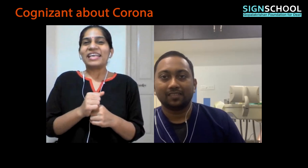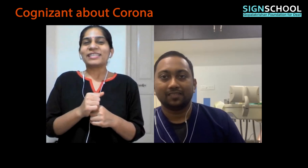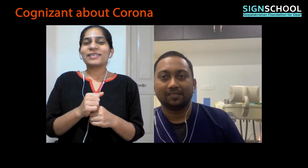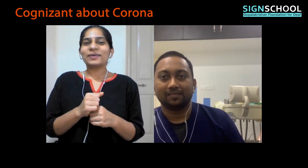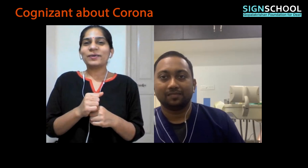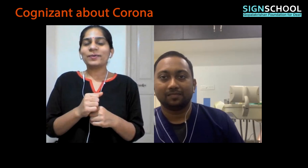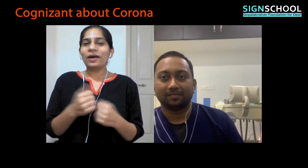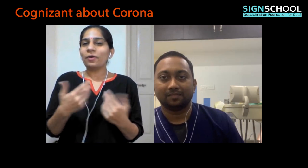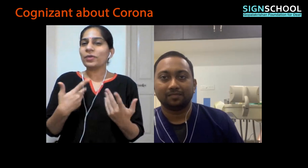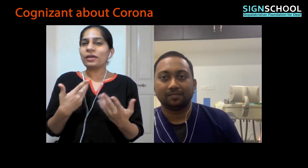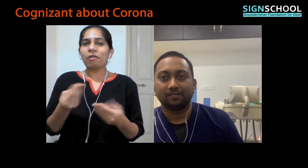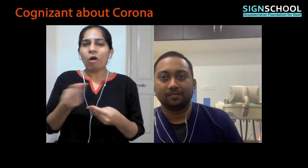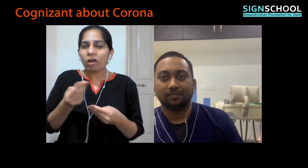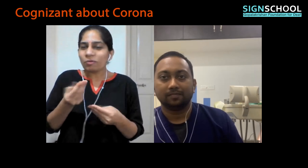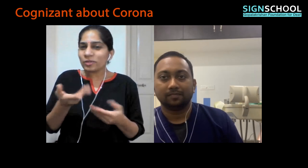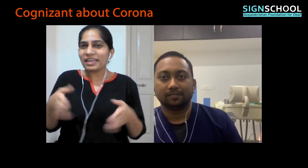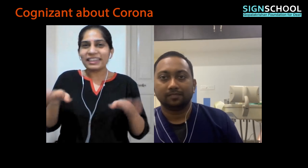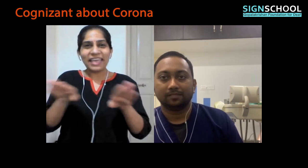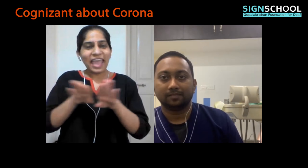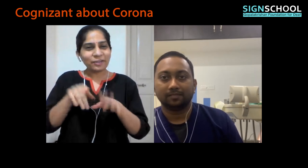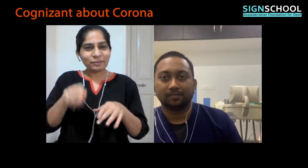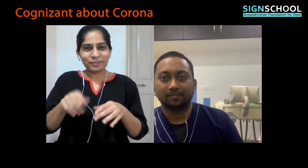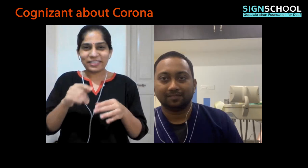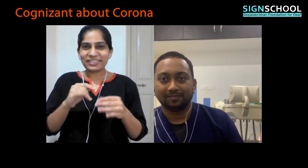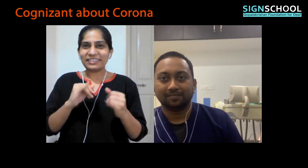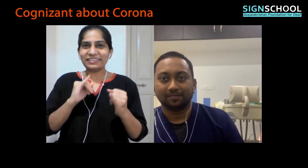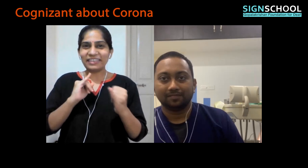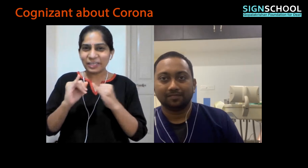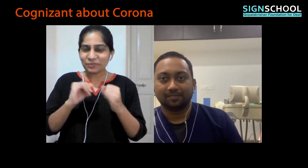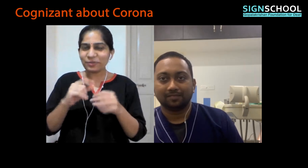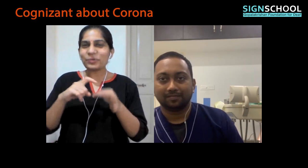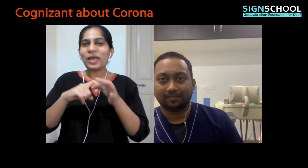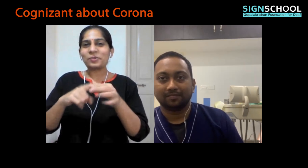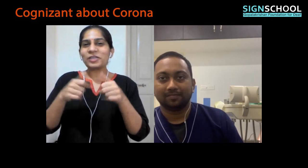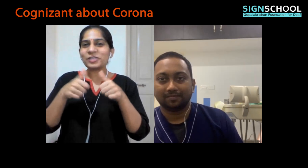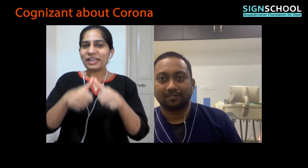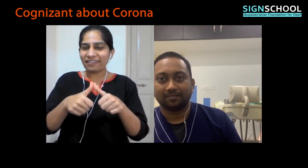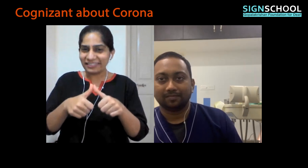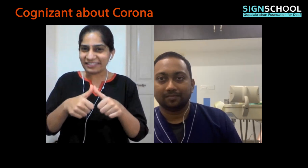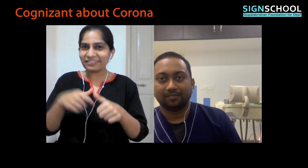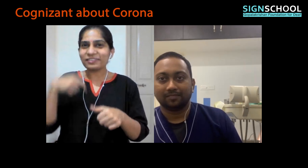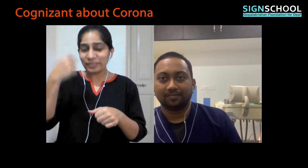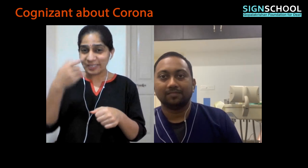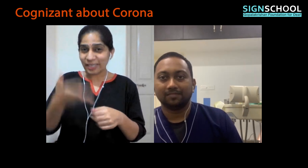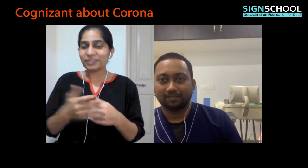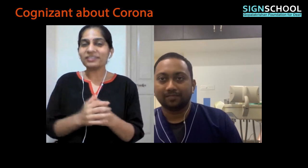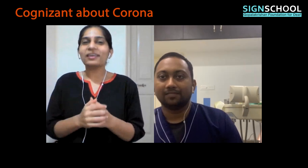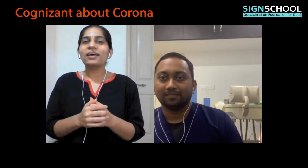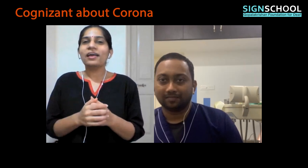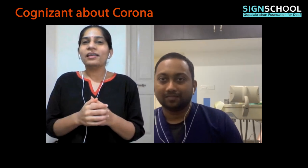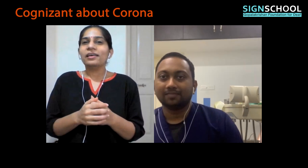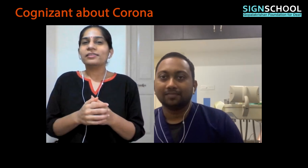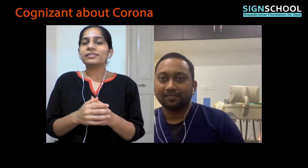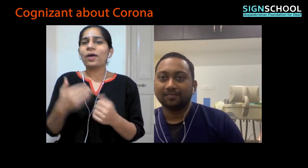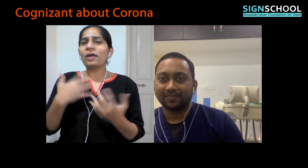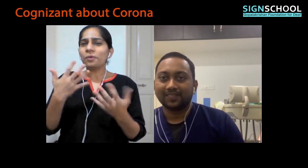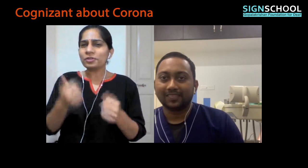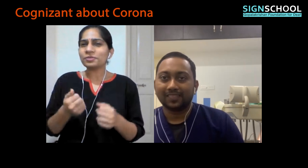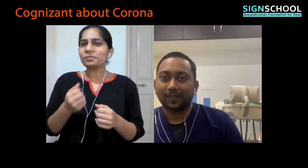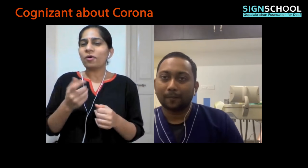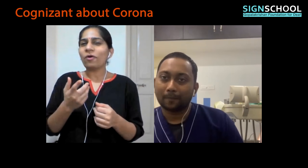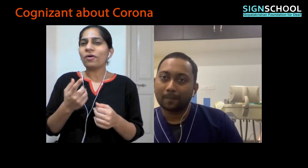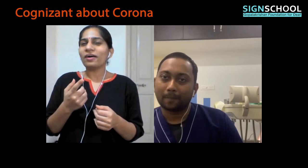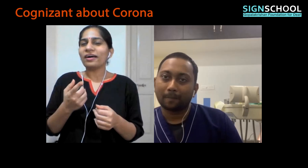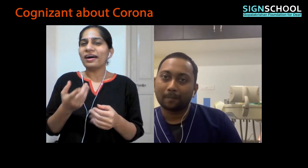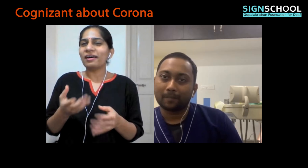Okay. So we are almost at the end of this interview and question answer session. So I